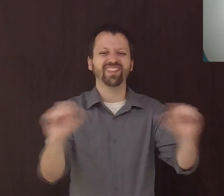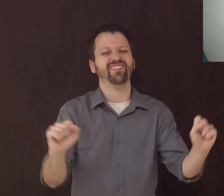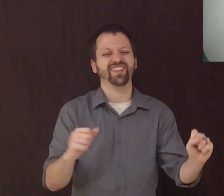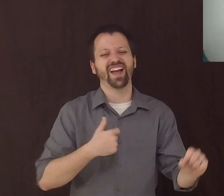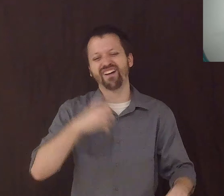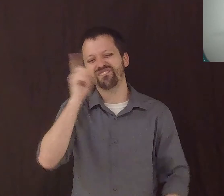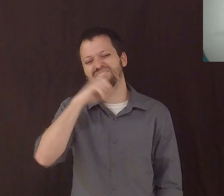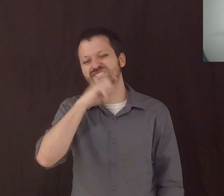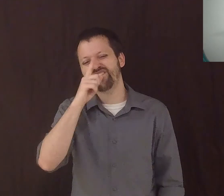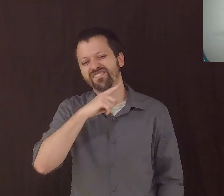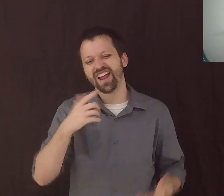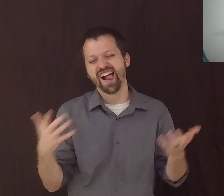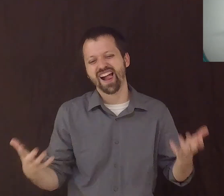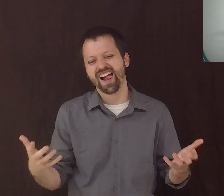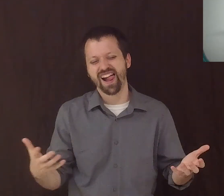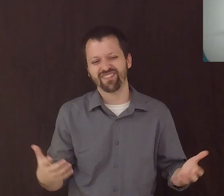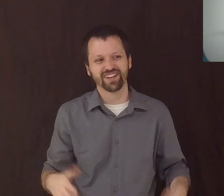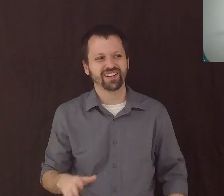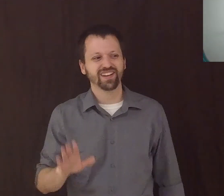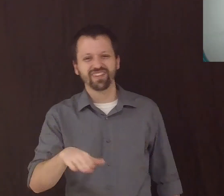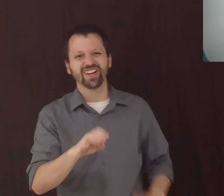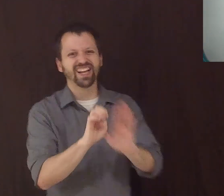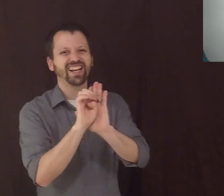that, but that's an illustration